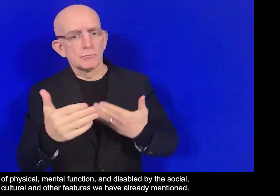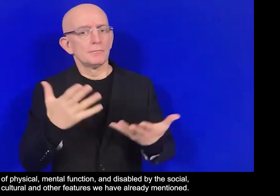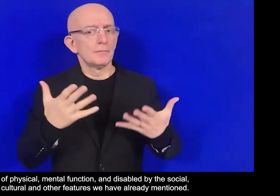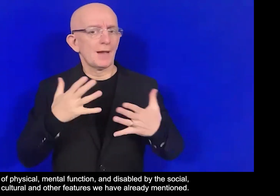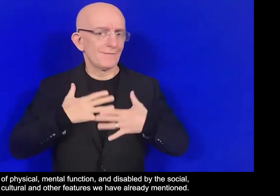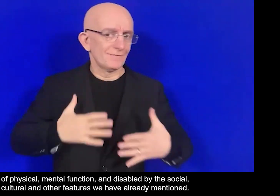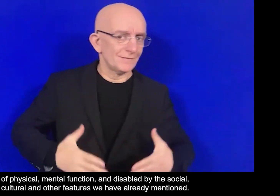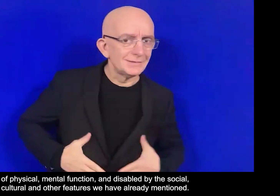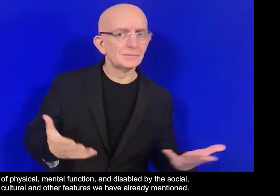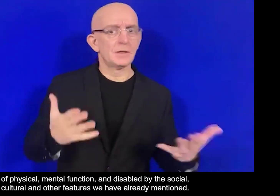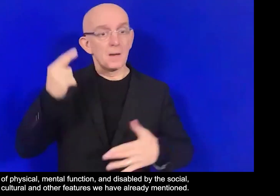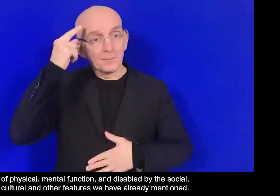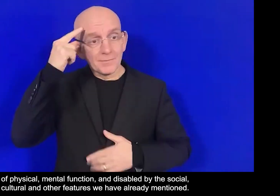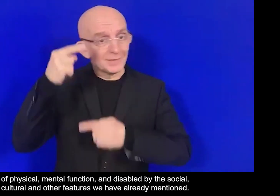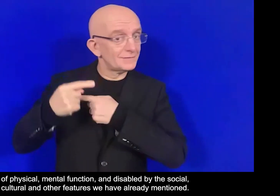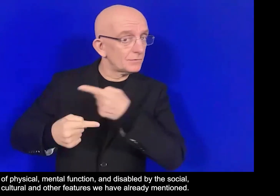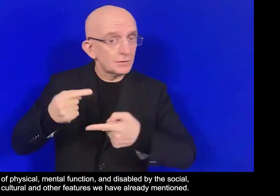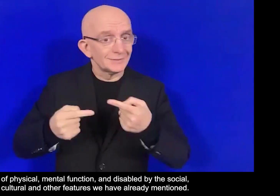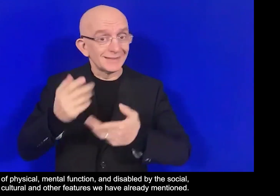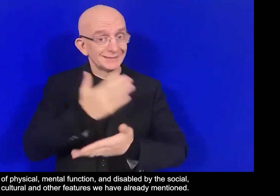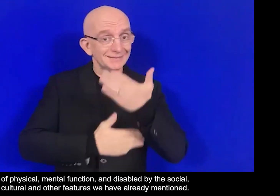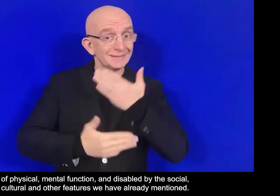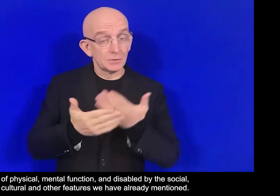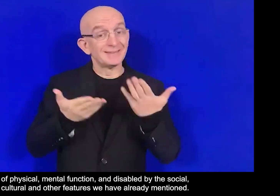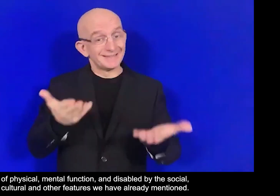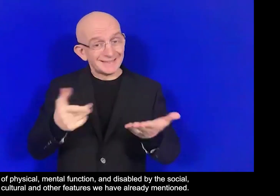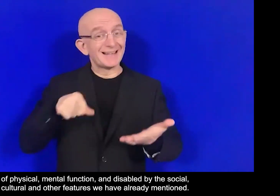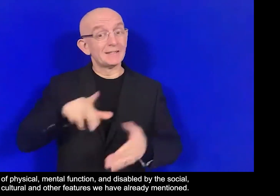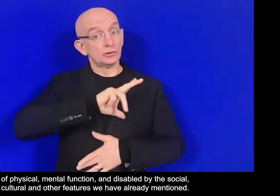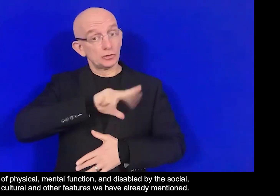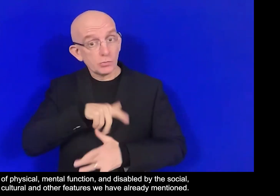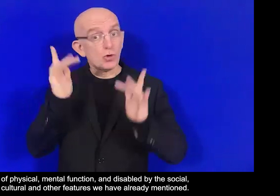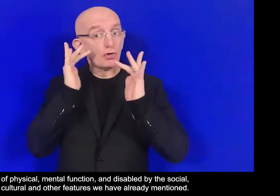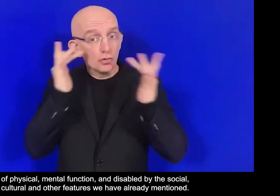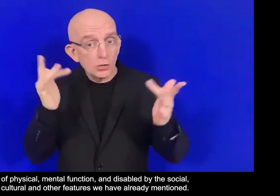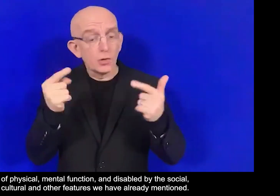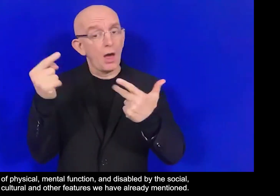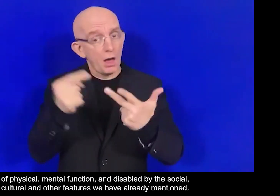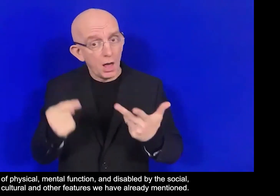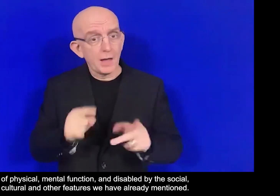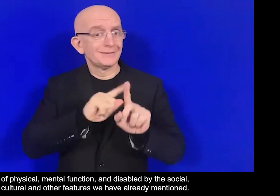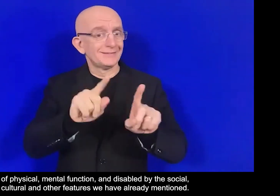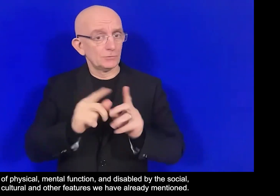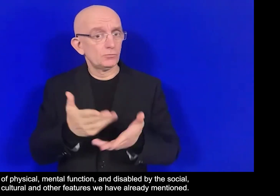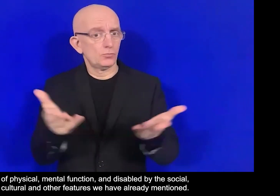mental function, and disabled by the social, cultural, and other features we've already mentioned.